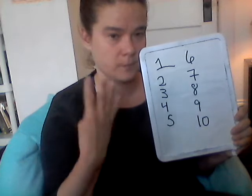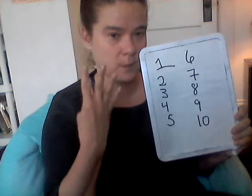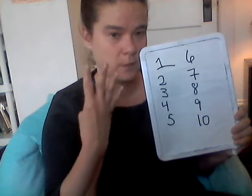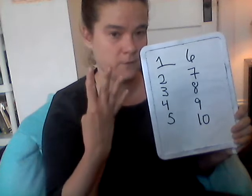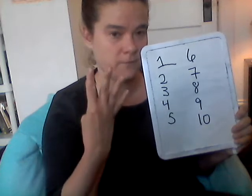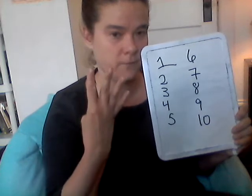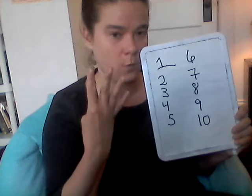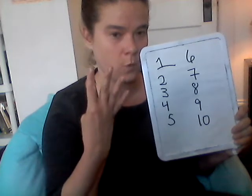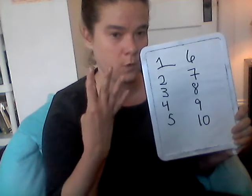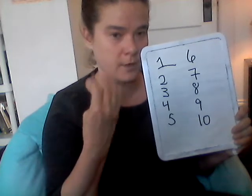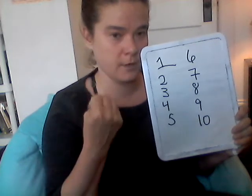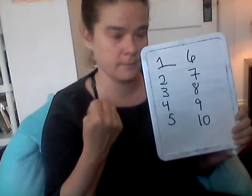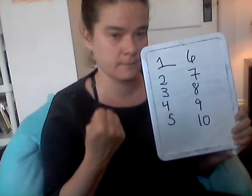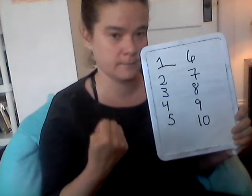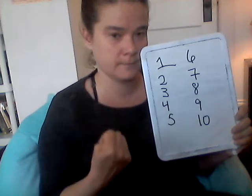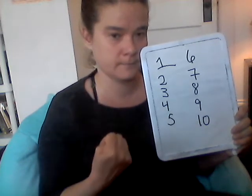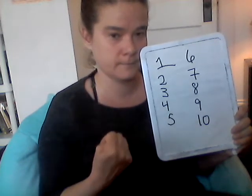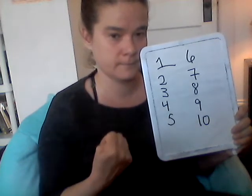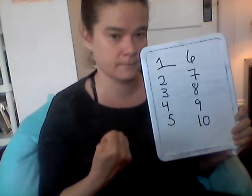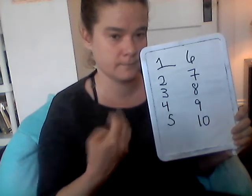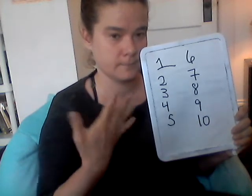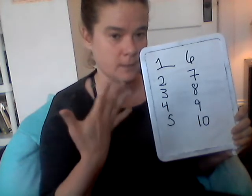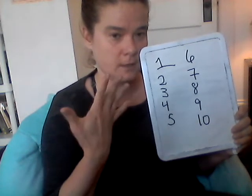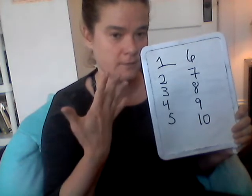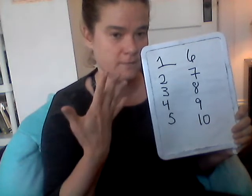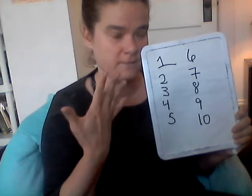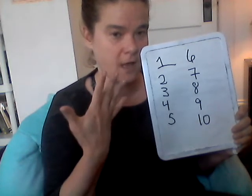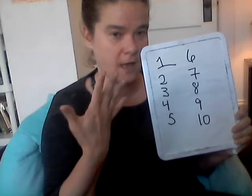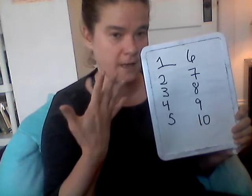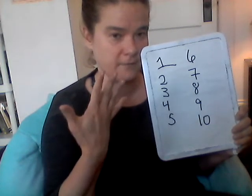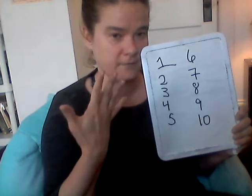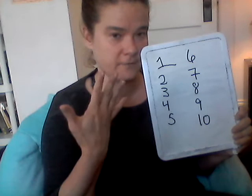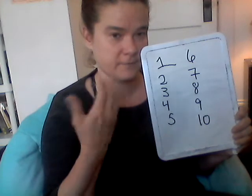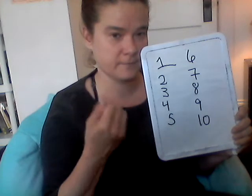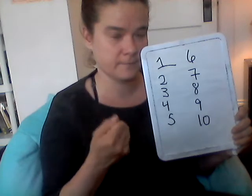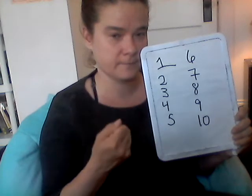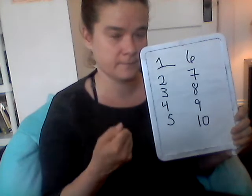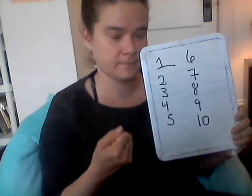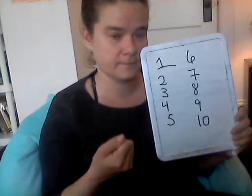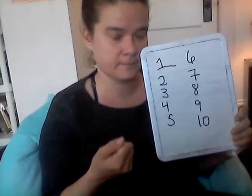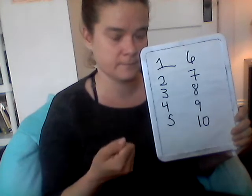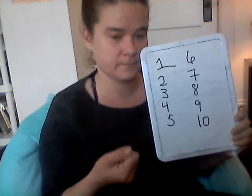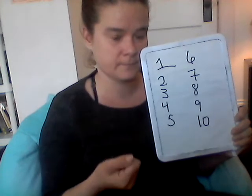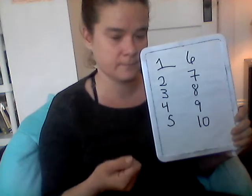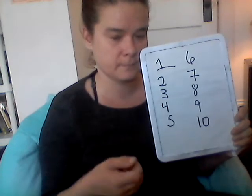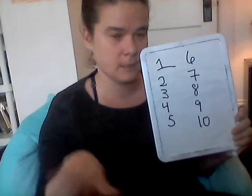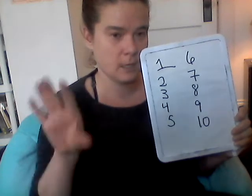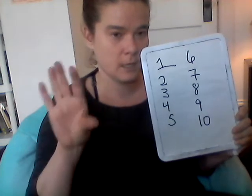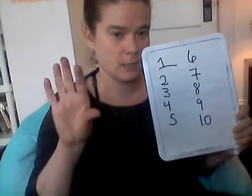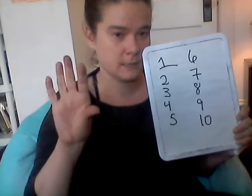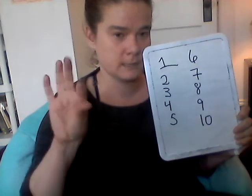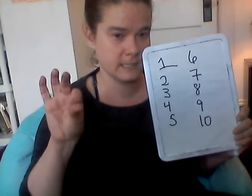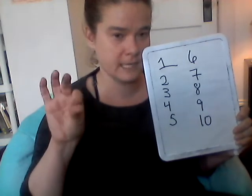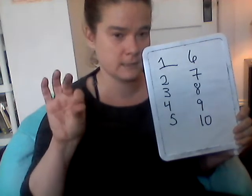four, five, six,